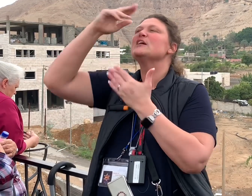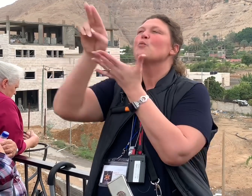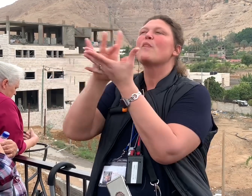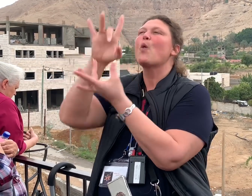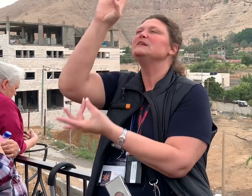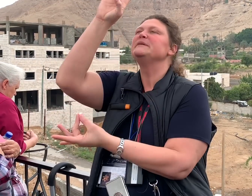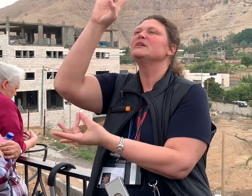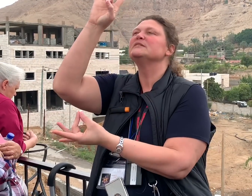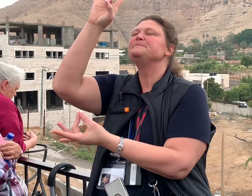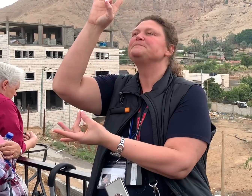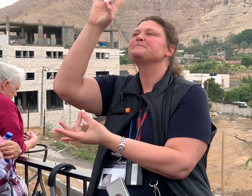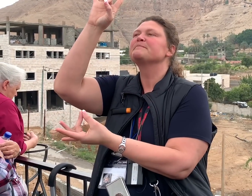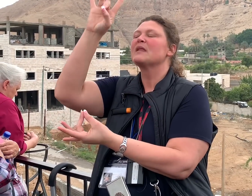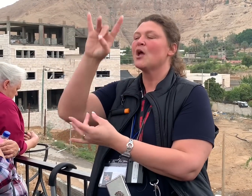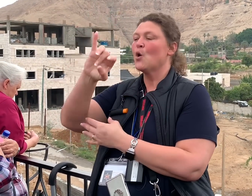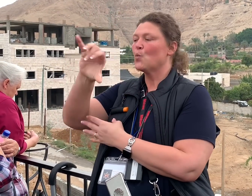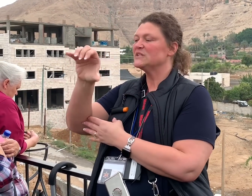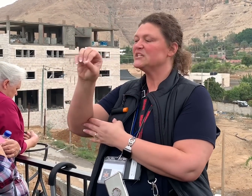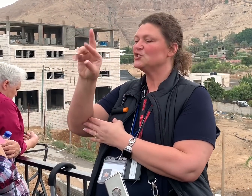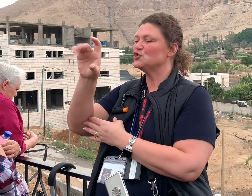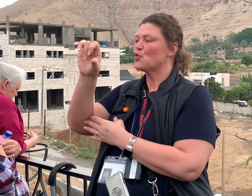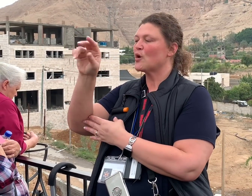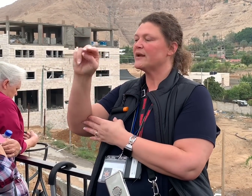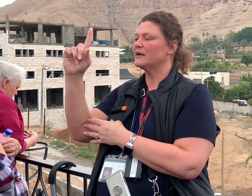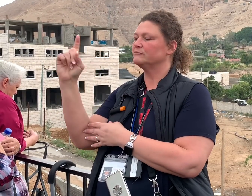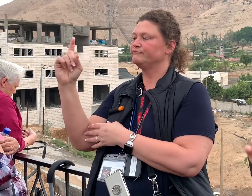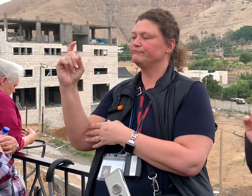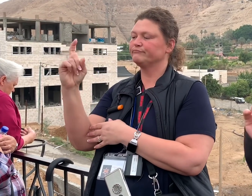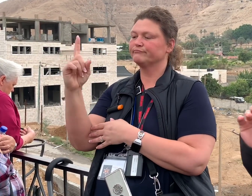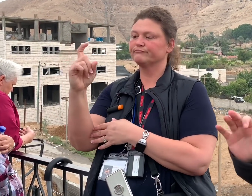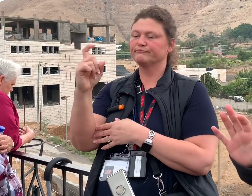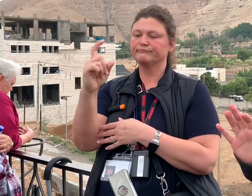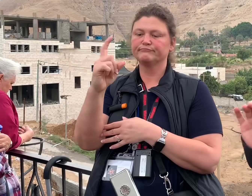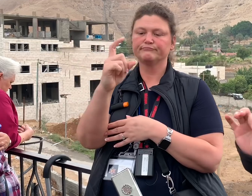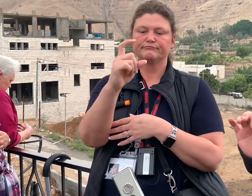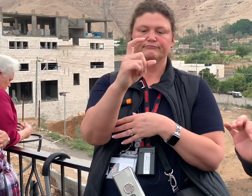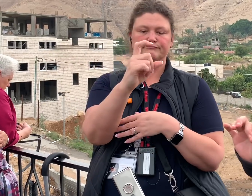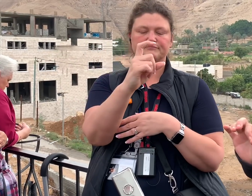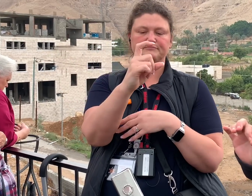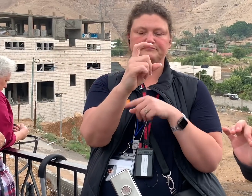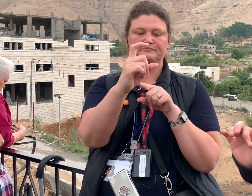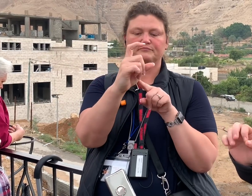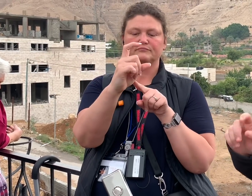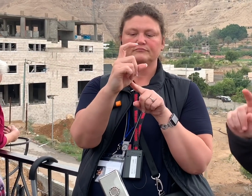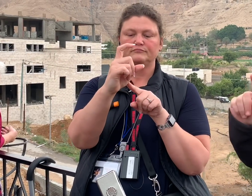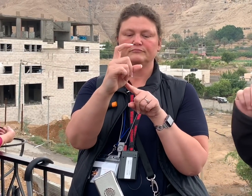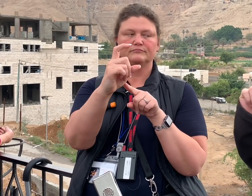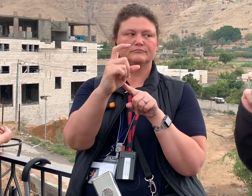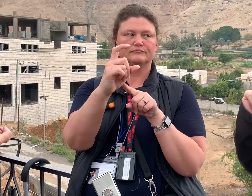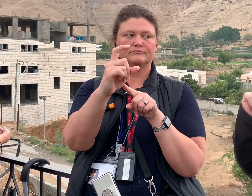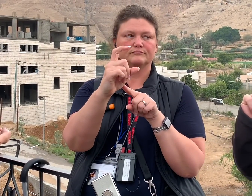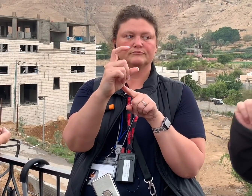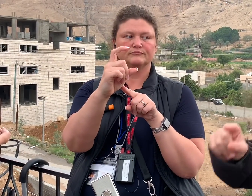Spirit, returned from the Jordan and was led by the Spirit. One moment, guys.